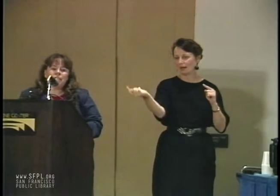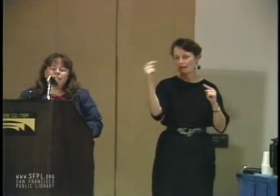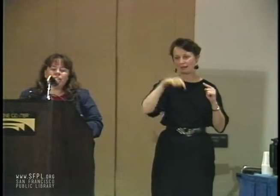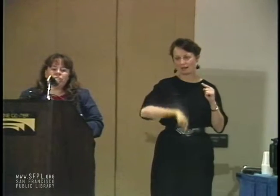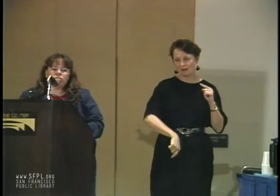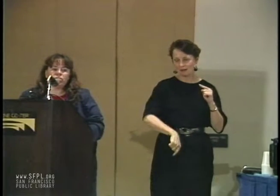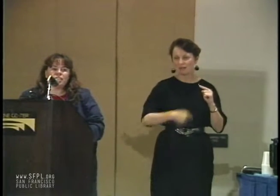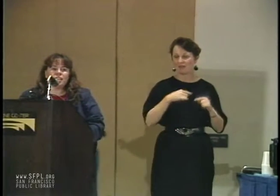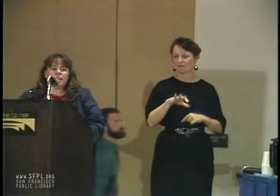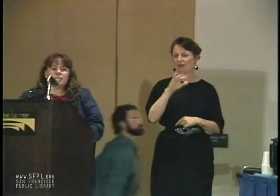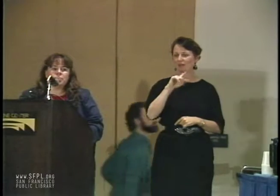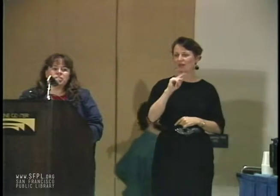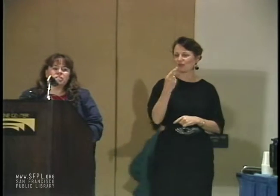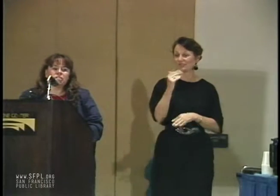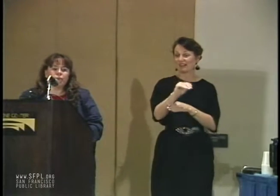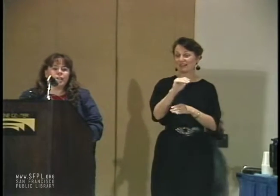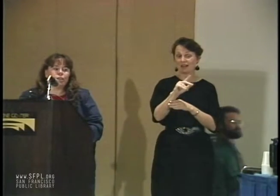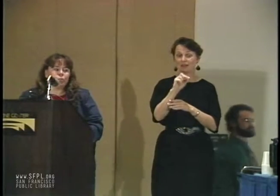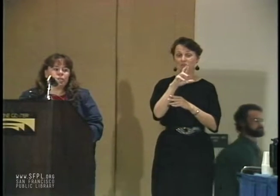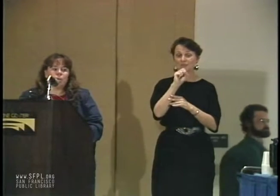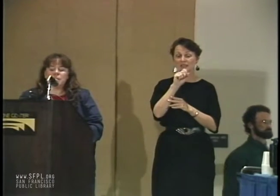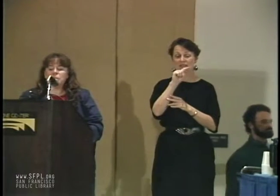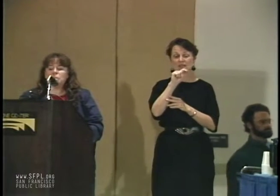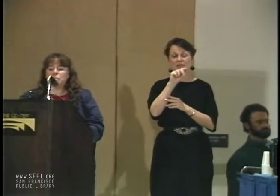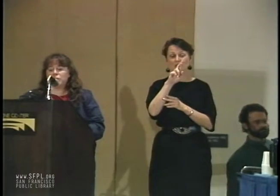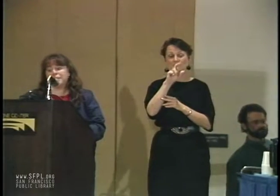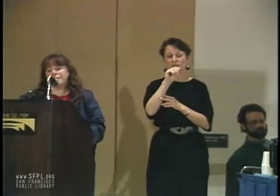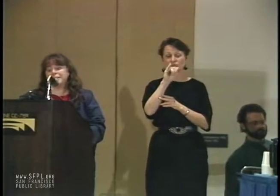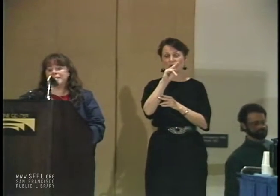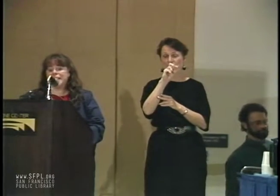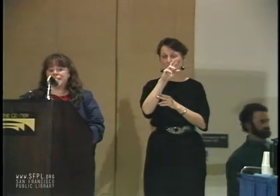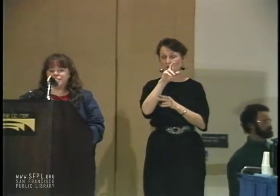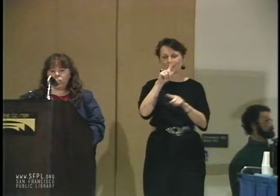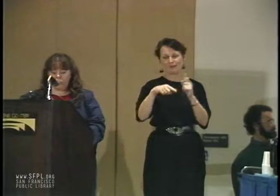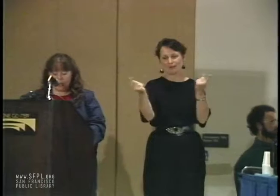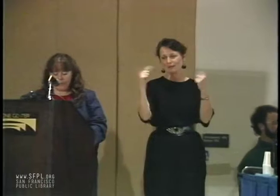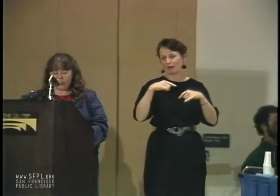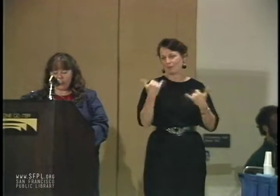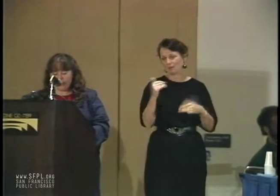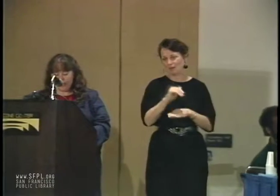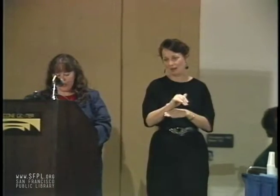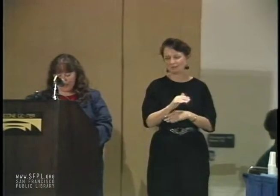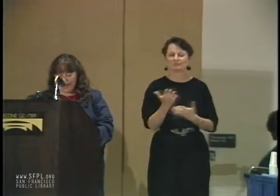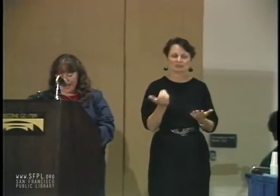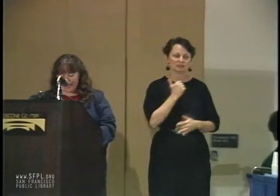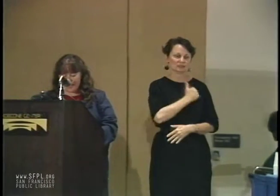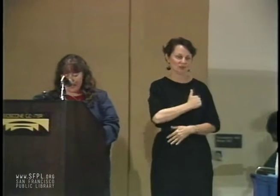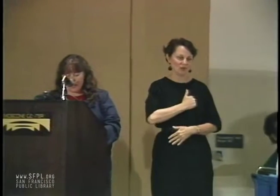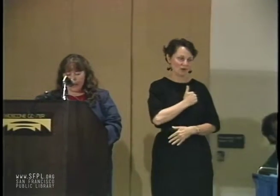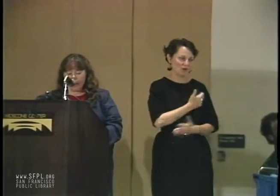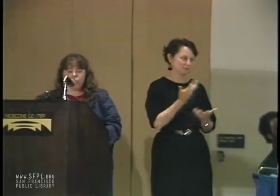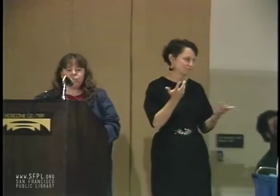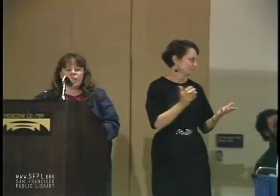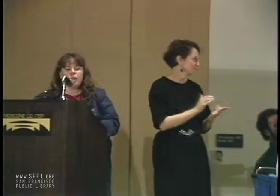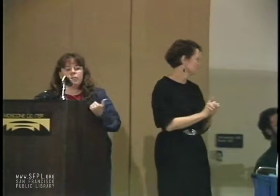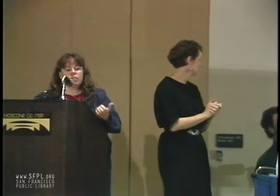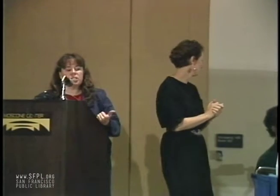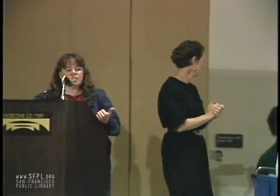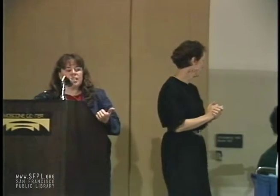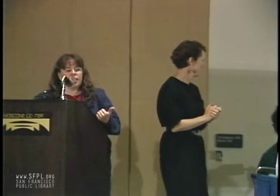found out Thursday night that Mrs. Trainer would not be able to be with us today, so I'm sorry to tell you that. First today, though,